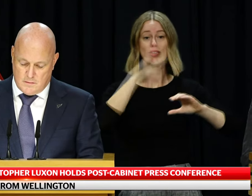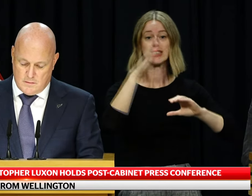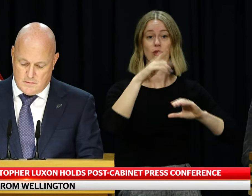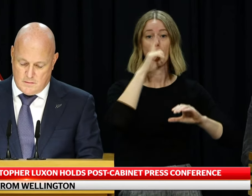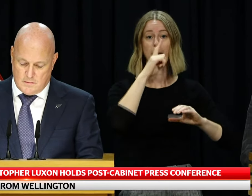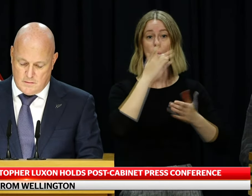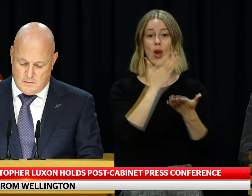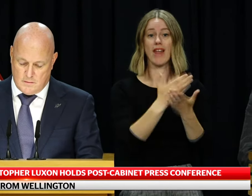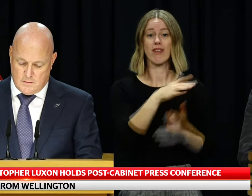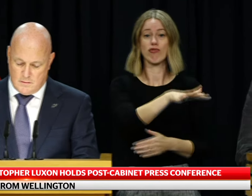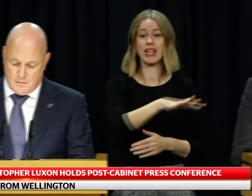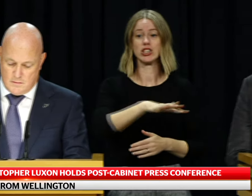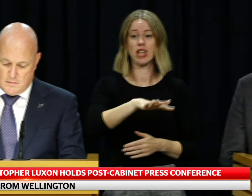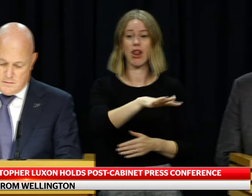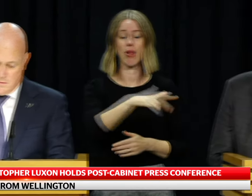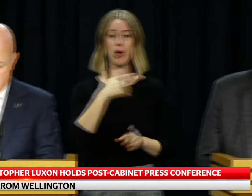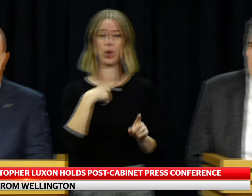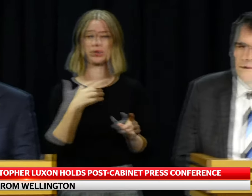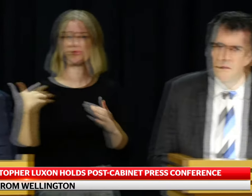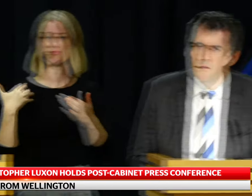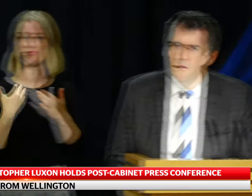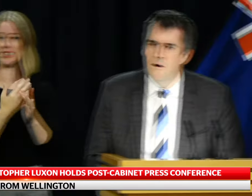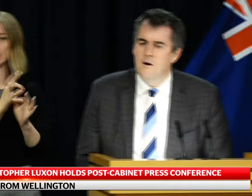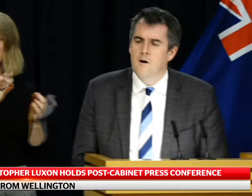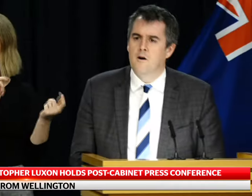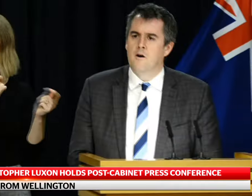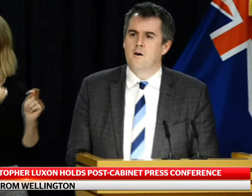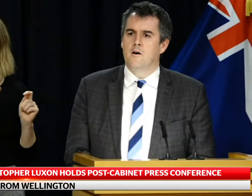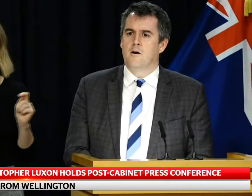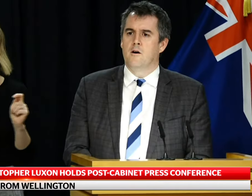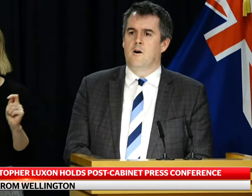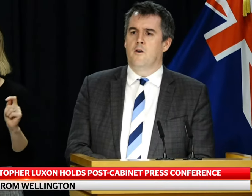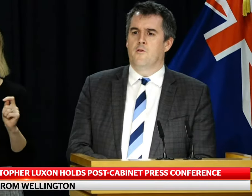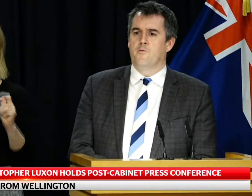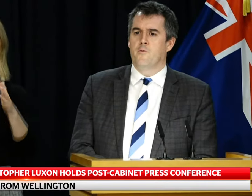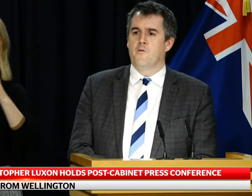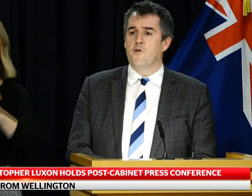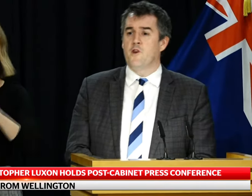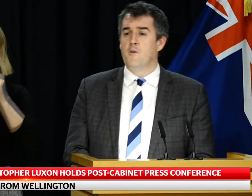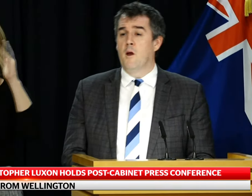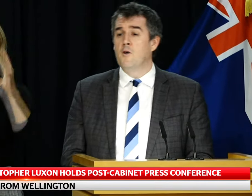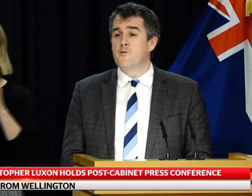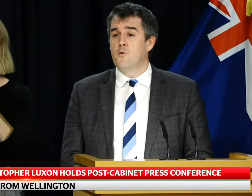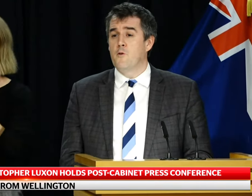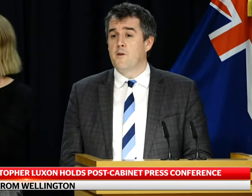as they didn't have any movement on that in the last year? The first home loan grants? Oh,